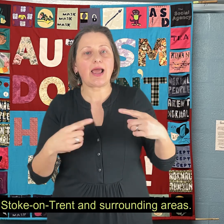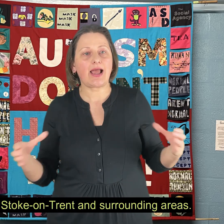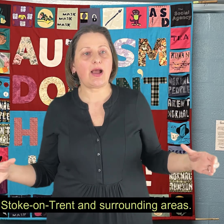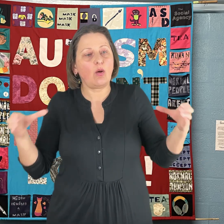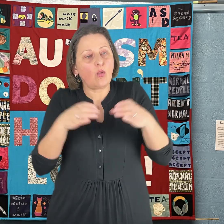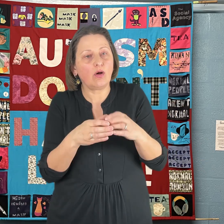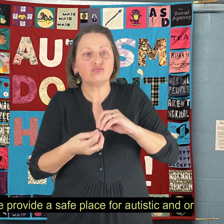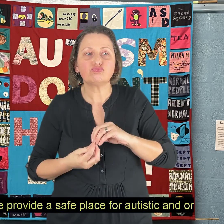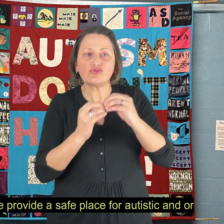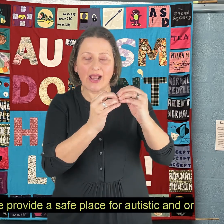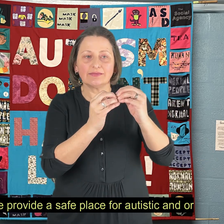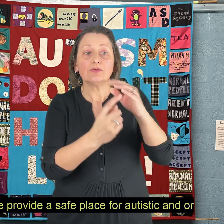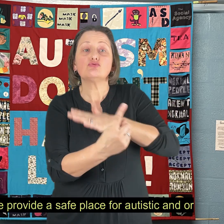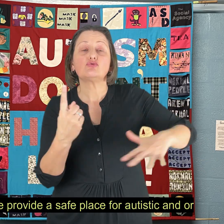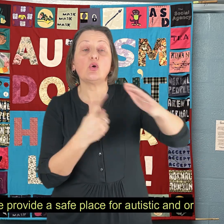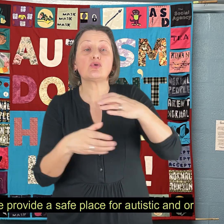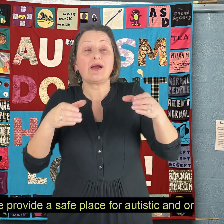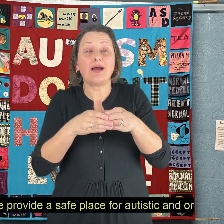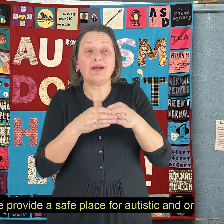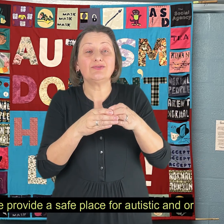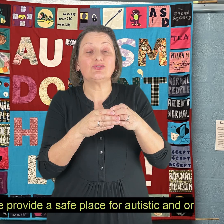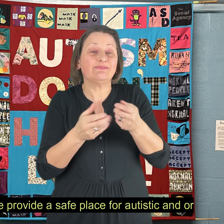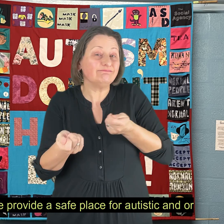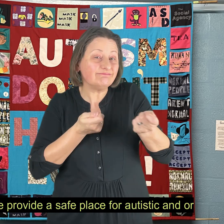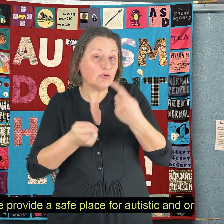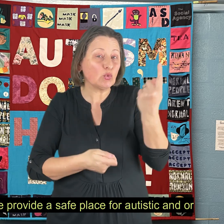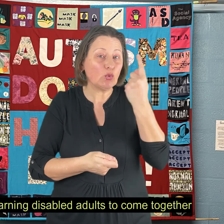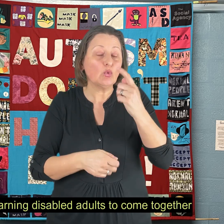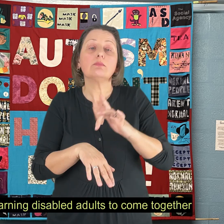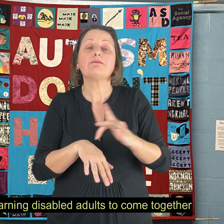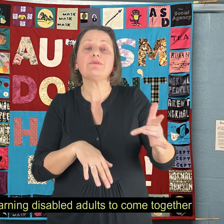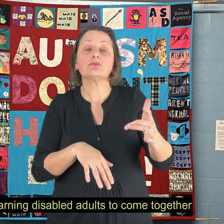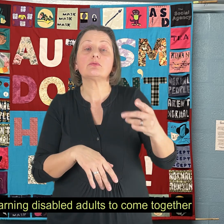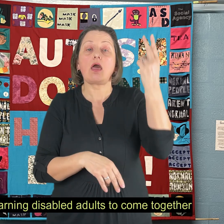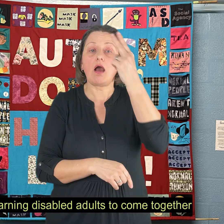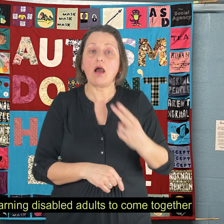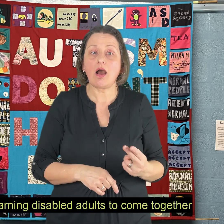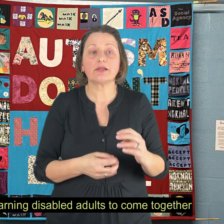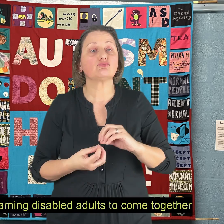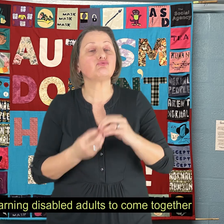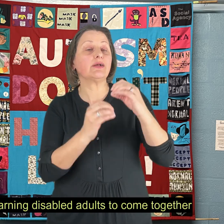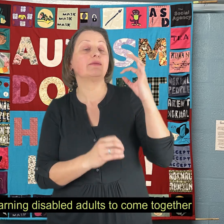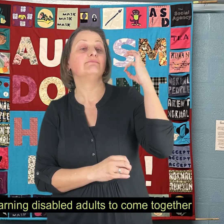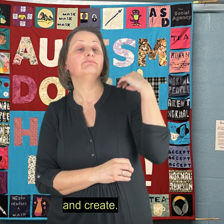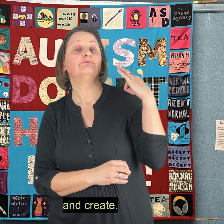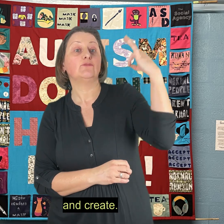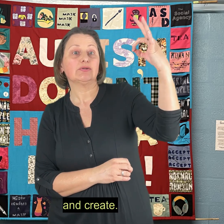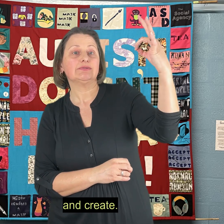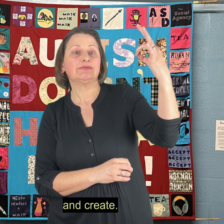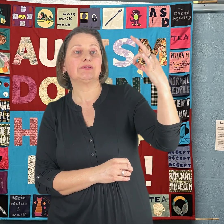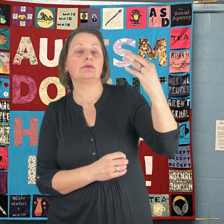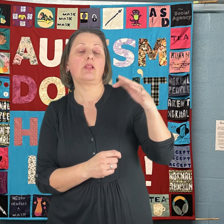surrounding areas. We provide a safe place for autistic and/or learning disabled adults to come together